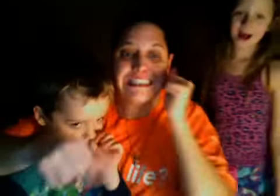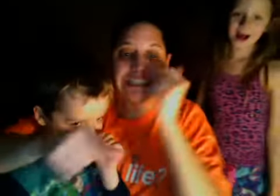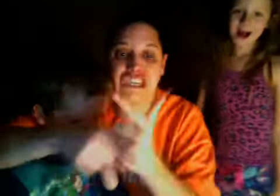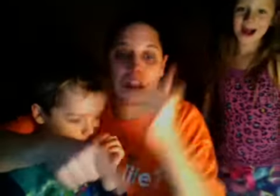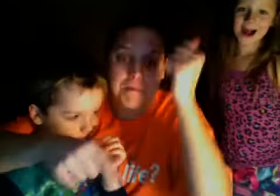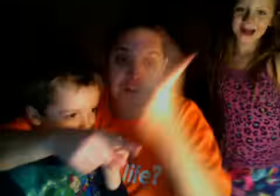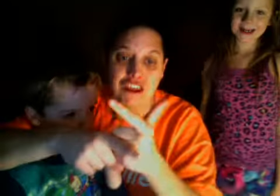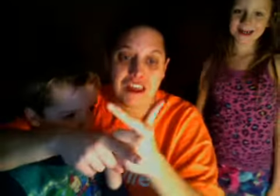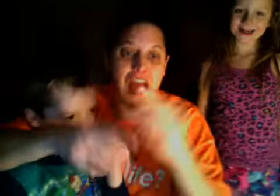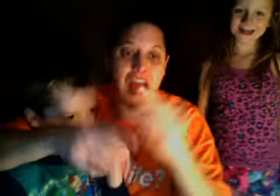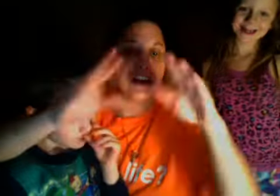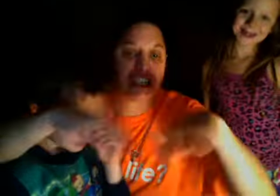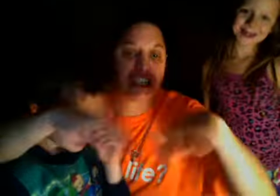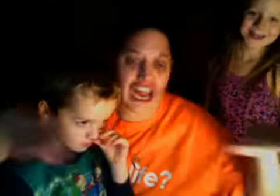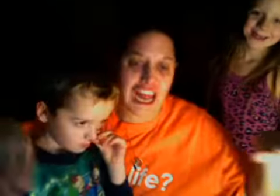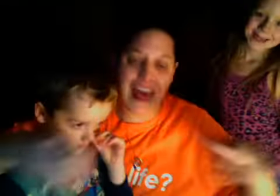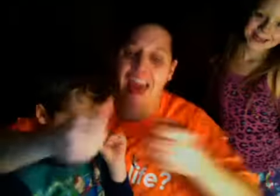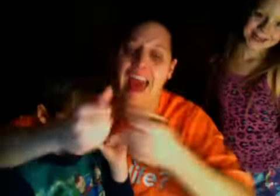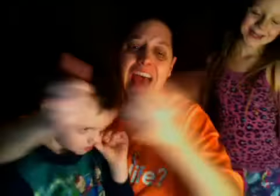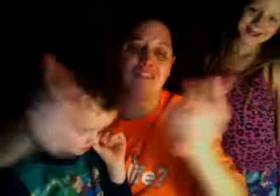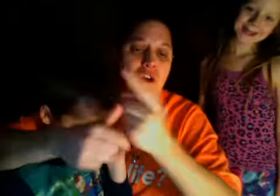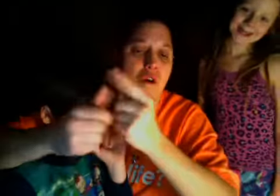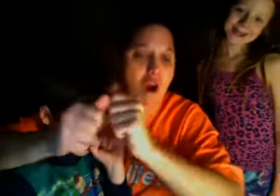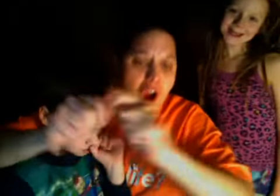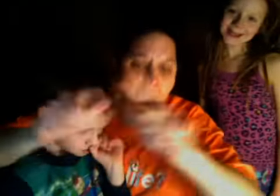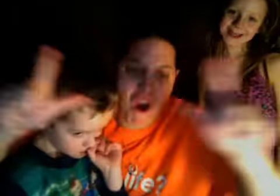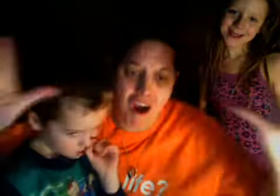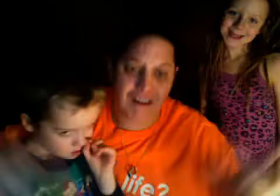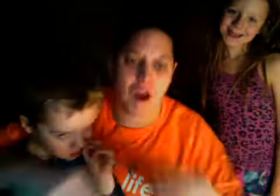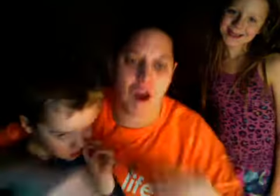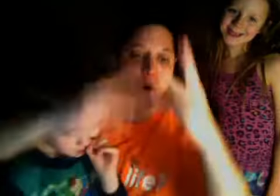I'm falling down, That's why, I